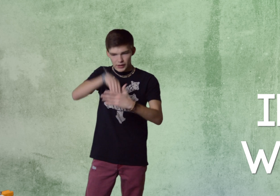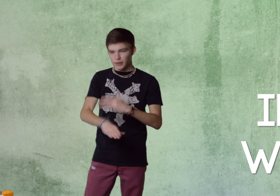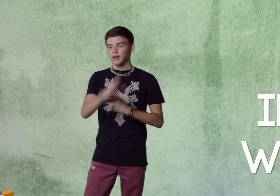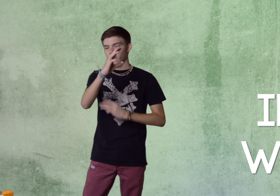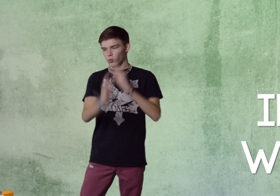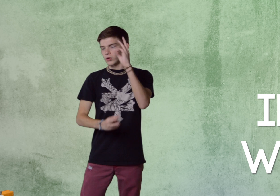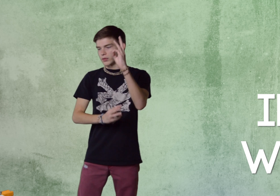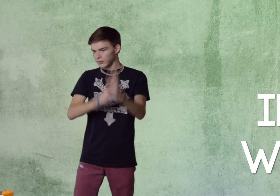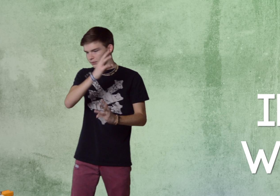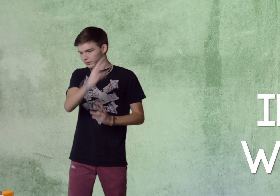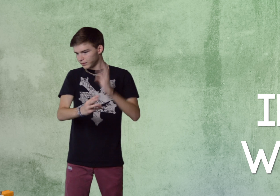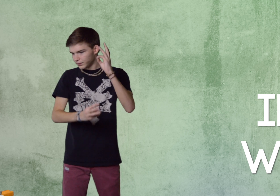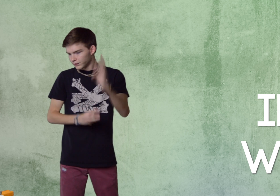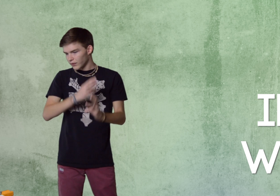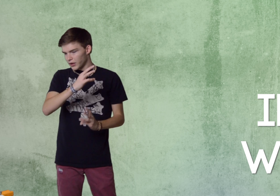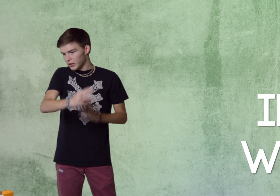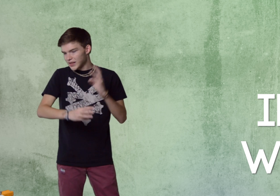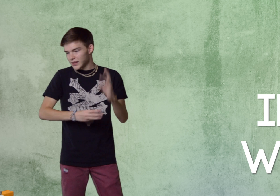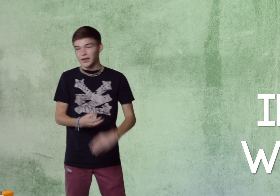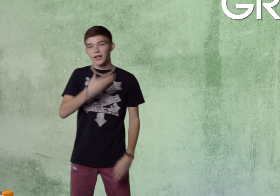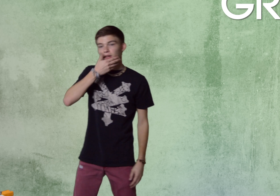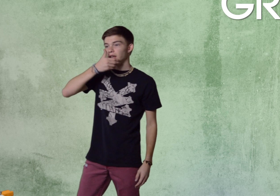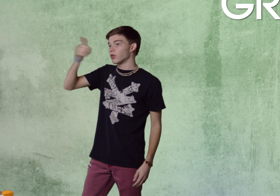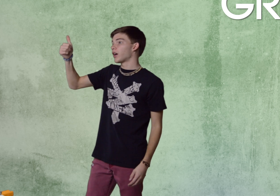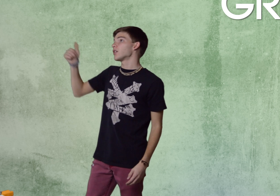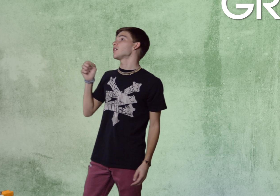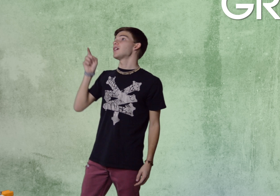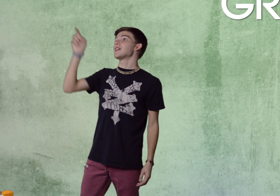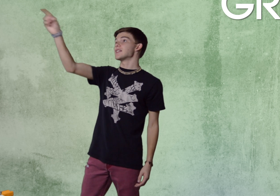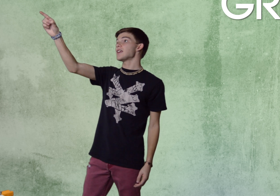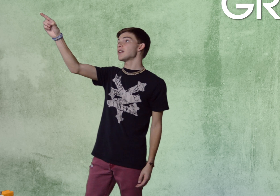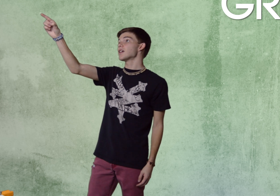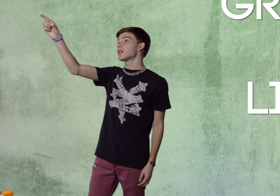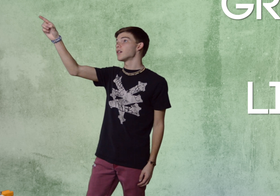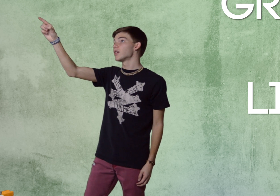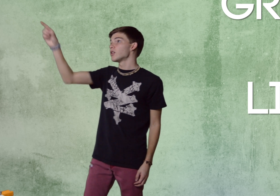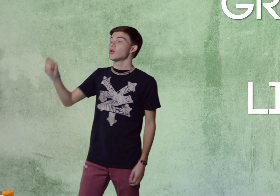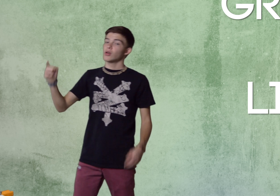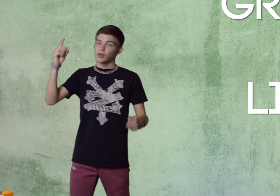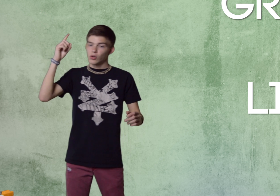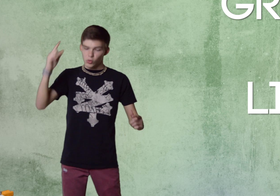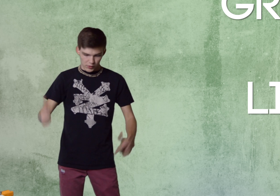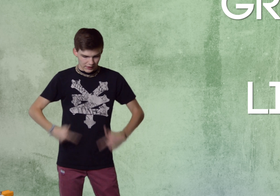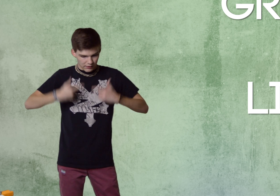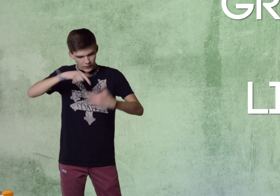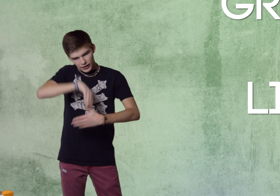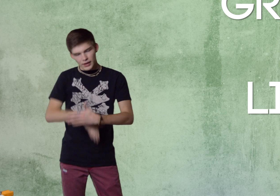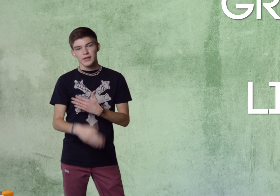In the world. And then it says it again, and greater is he who is living